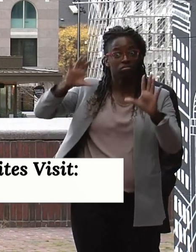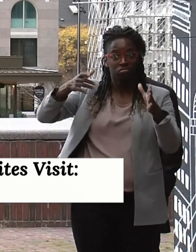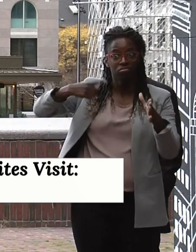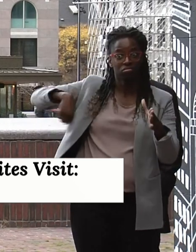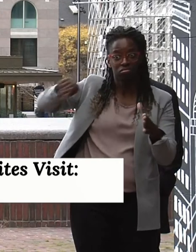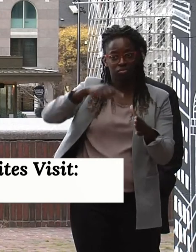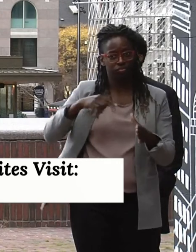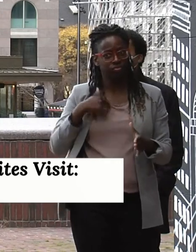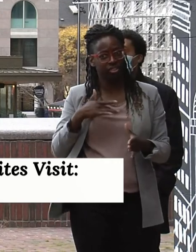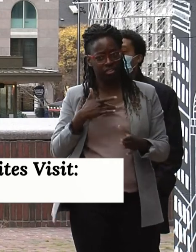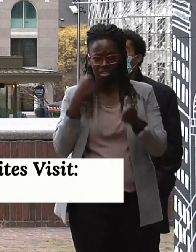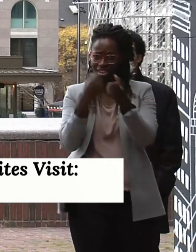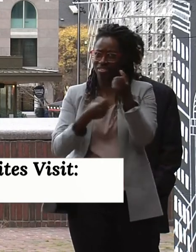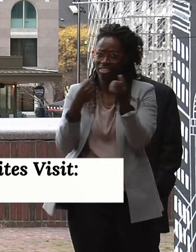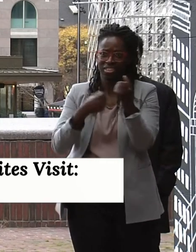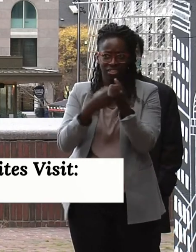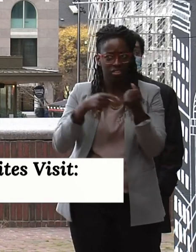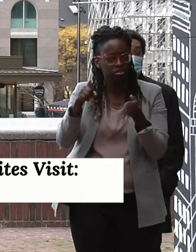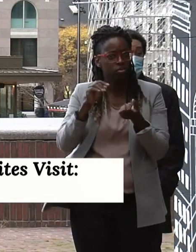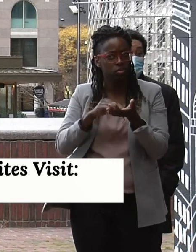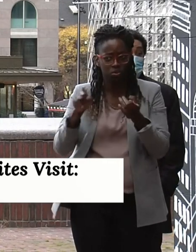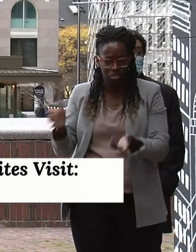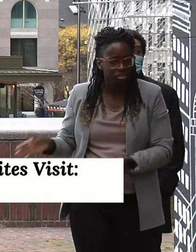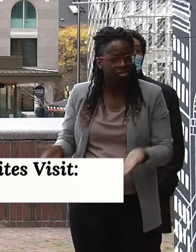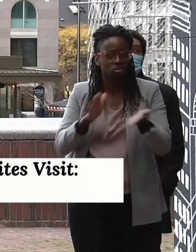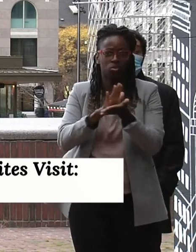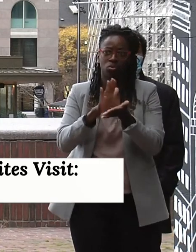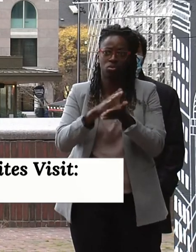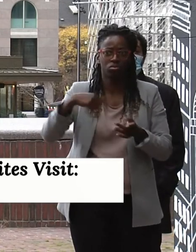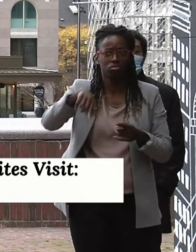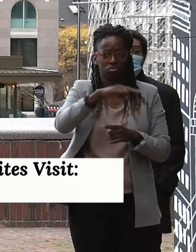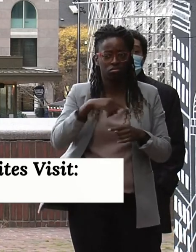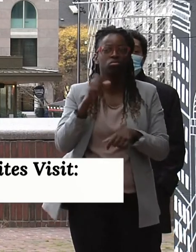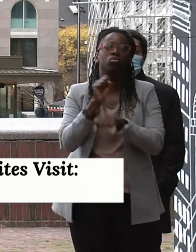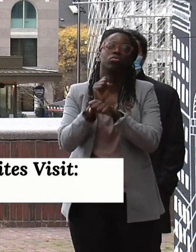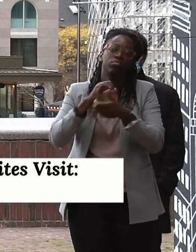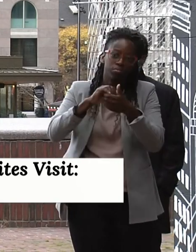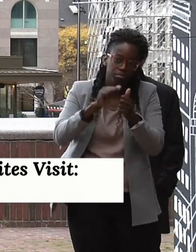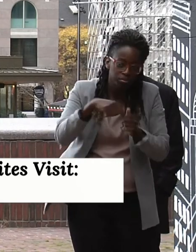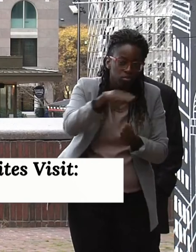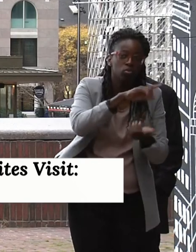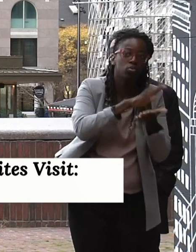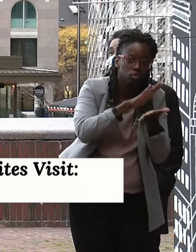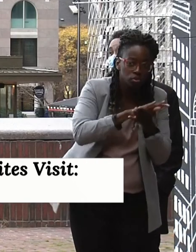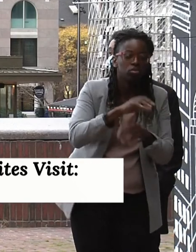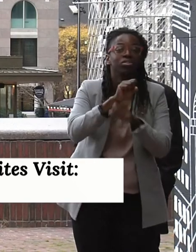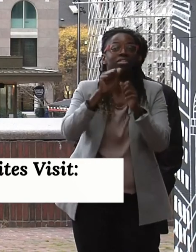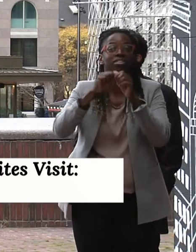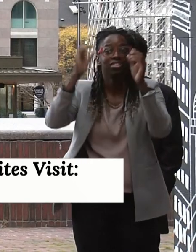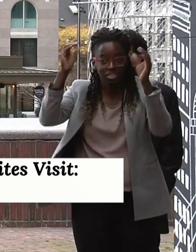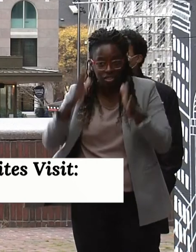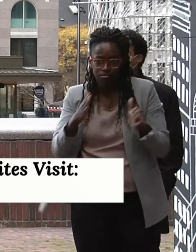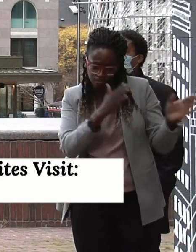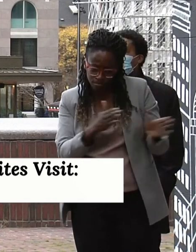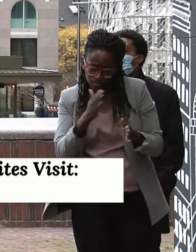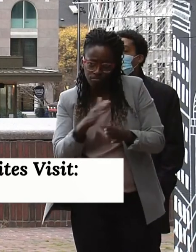work with our public health experts and our families and our teachers to make sure this plan is done safely and this plan is done right for our